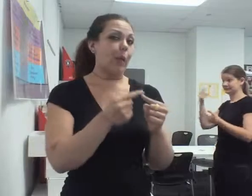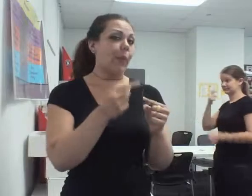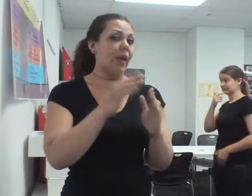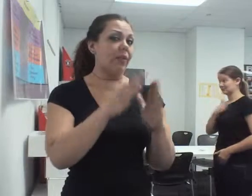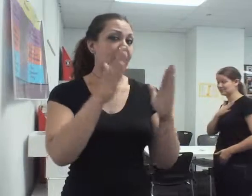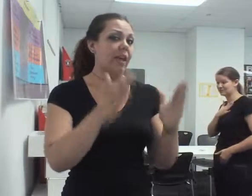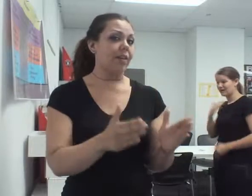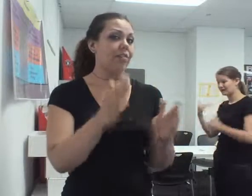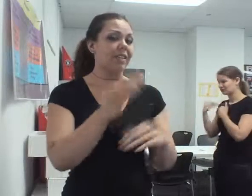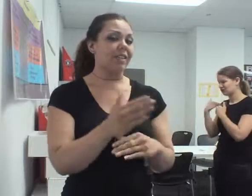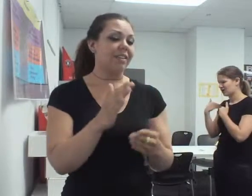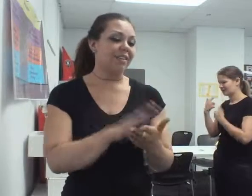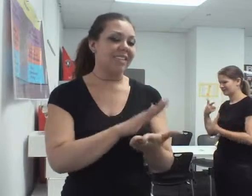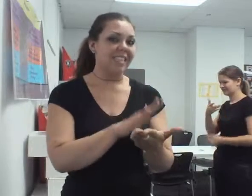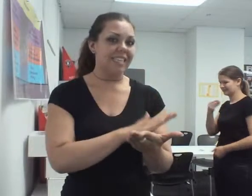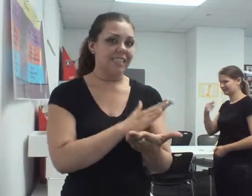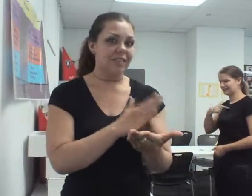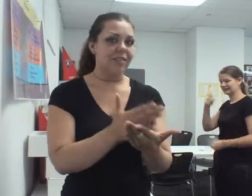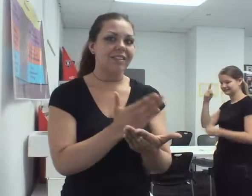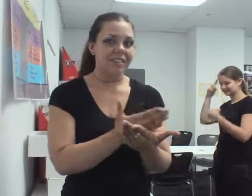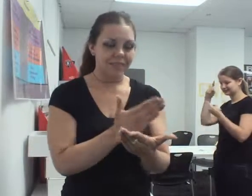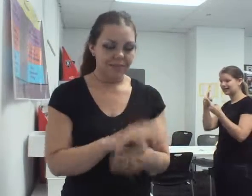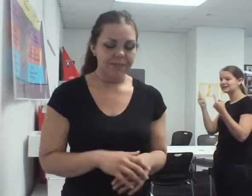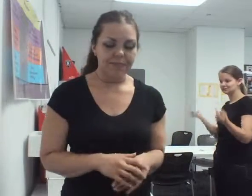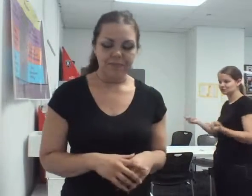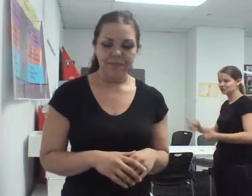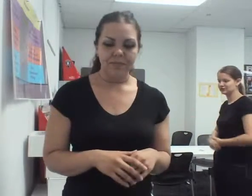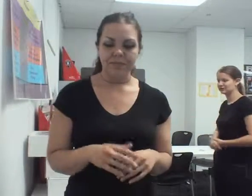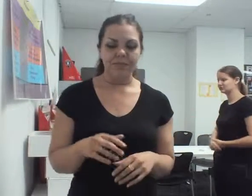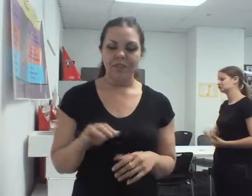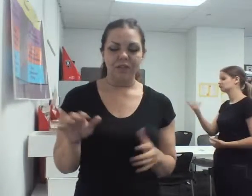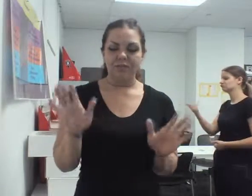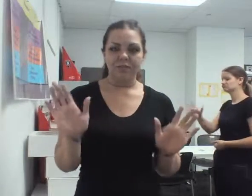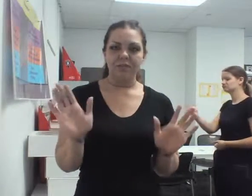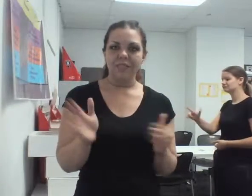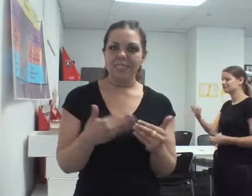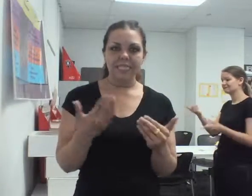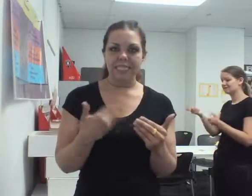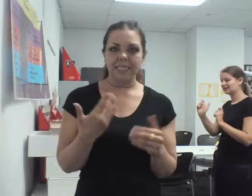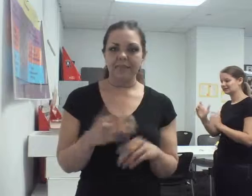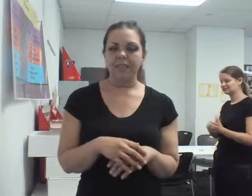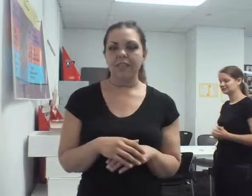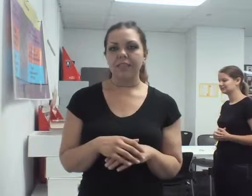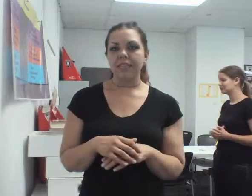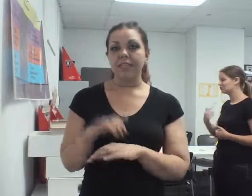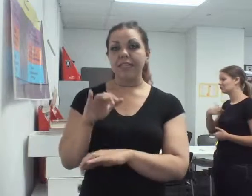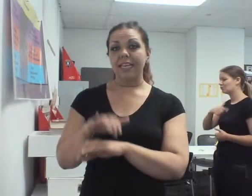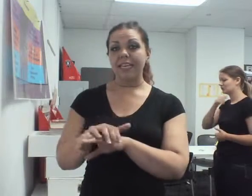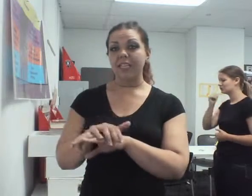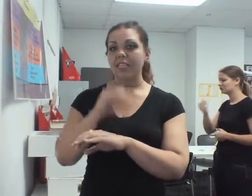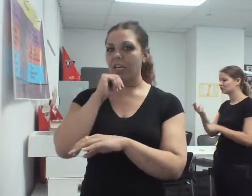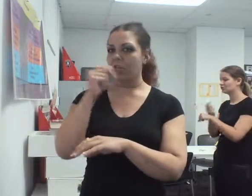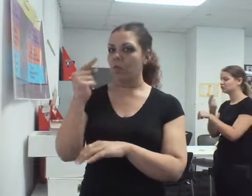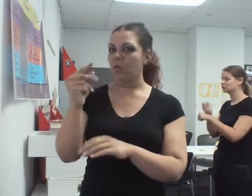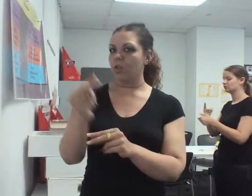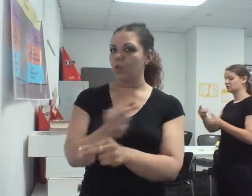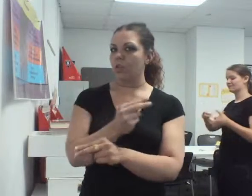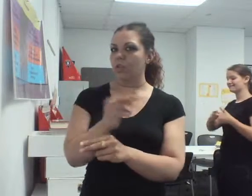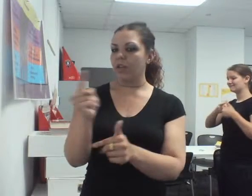of another opinion or something, right? Just so in English, we don't use that first person address. We